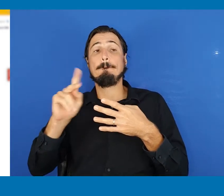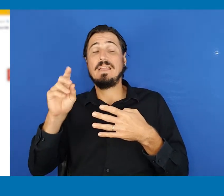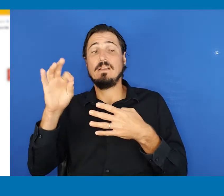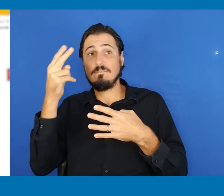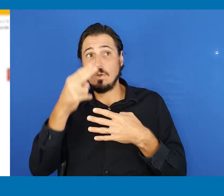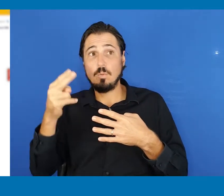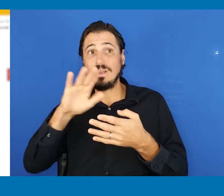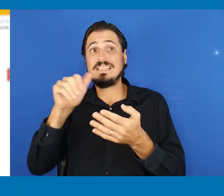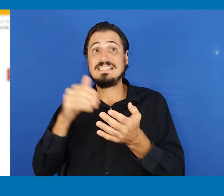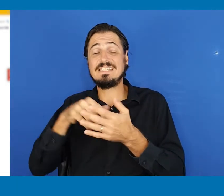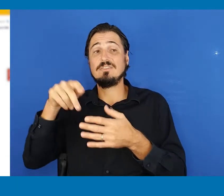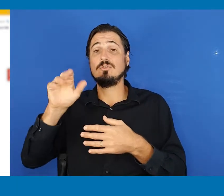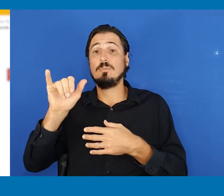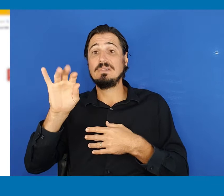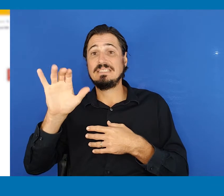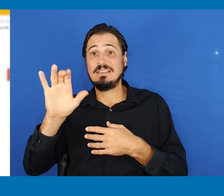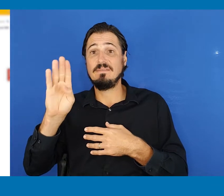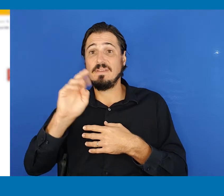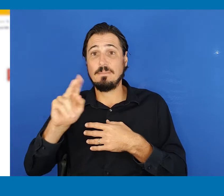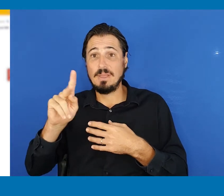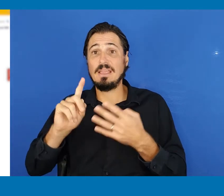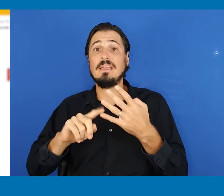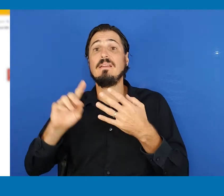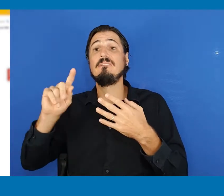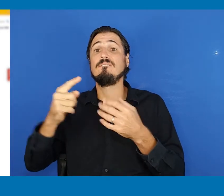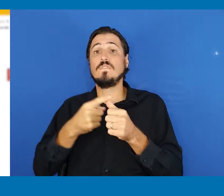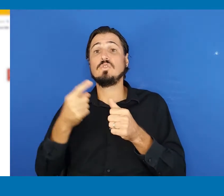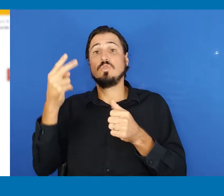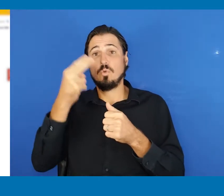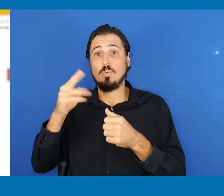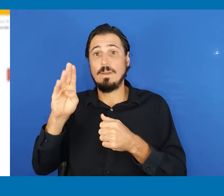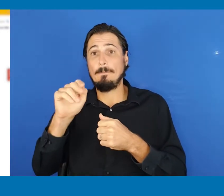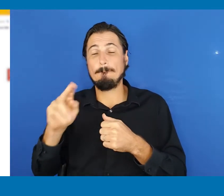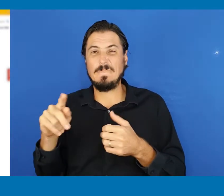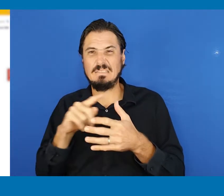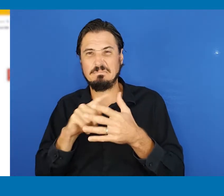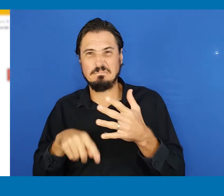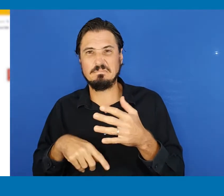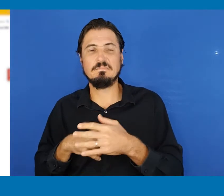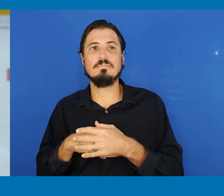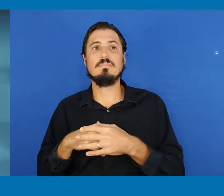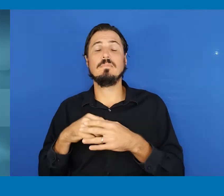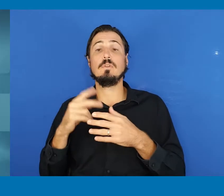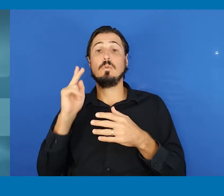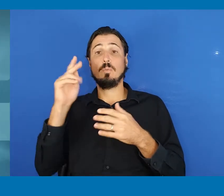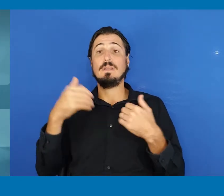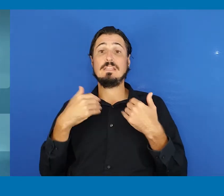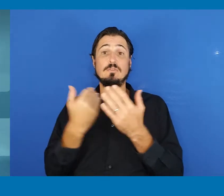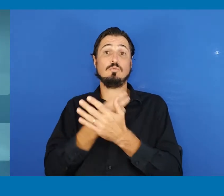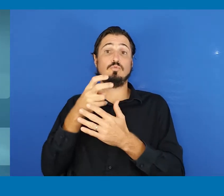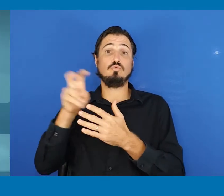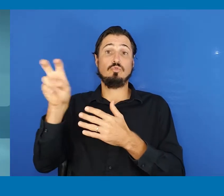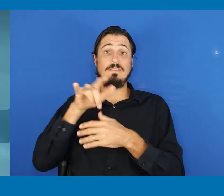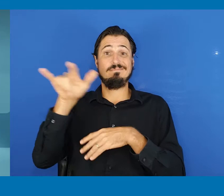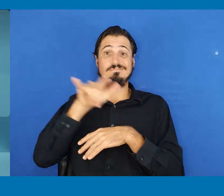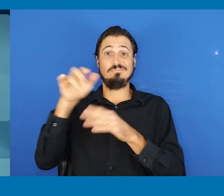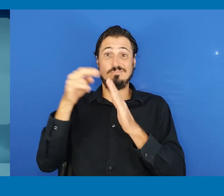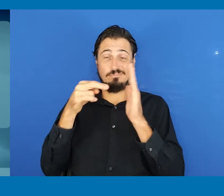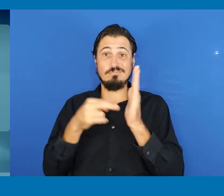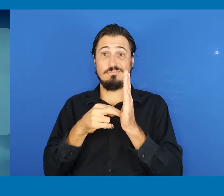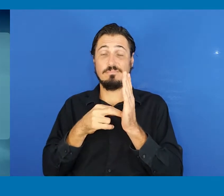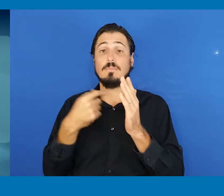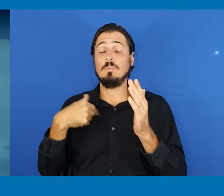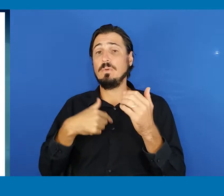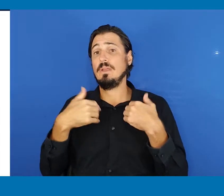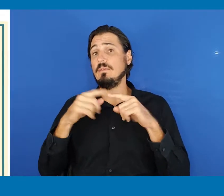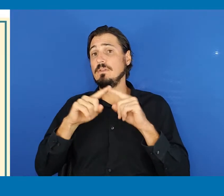Credit Union, Bank of Hawaii, Central Pacific Bank, and First Hawaiian Bank. Kauai's new travel rules are now in